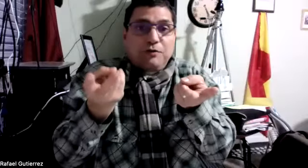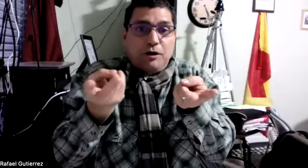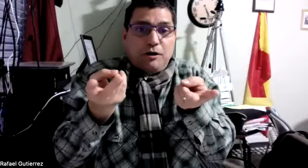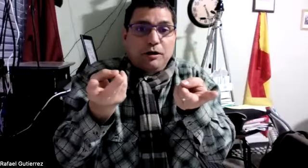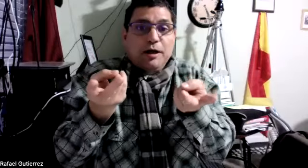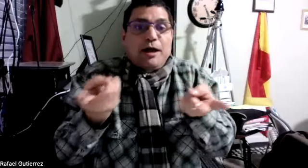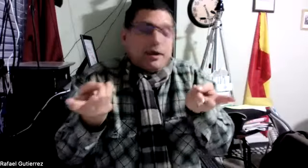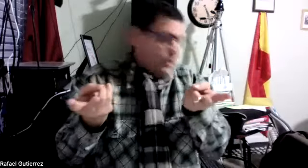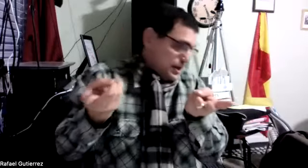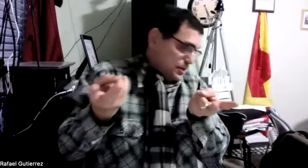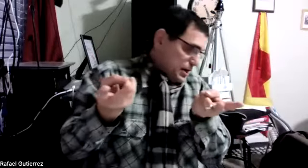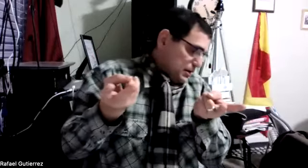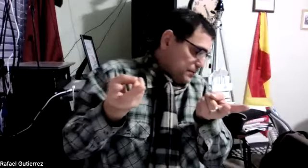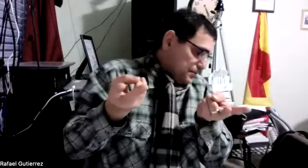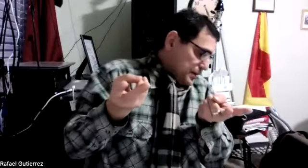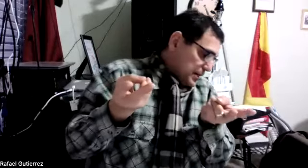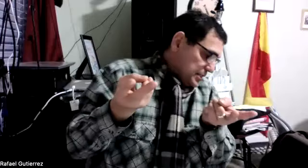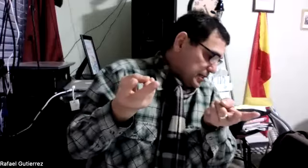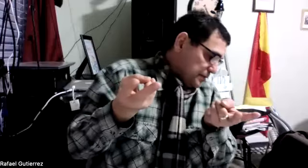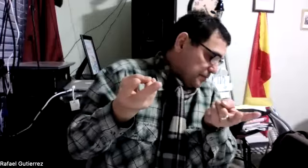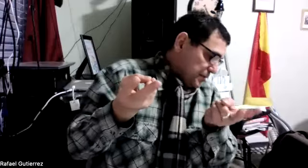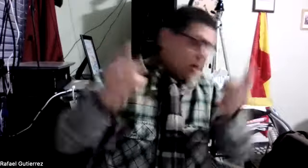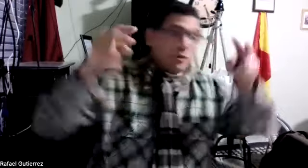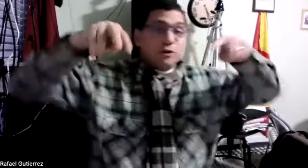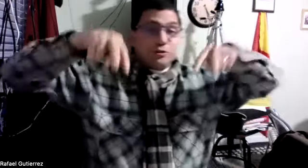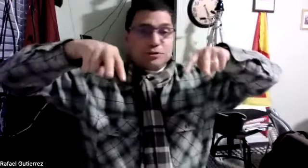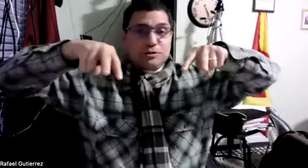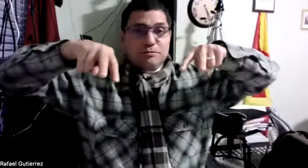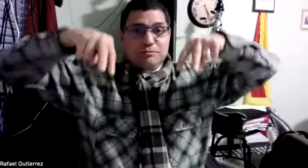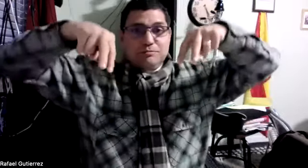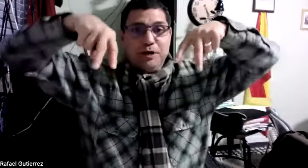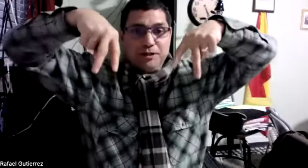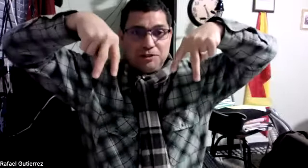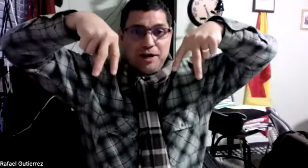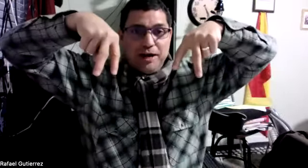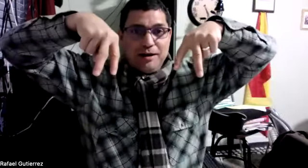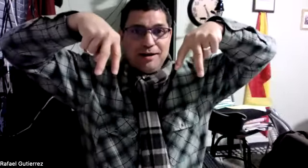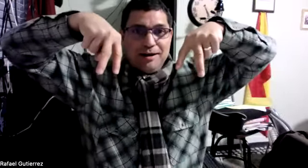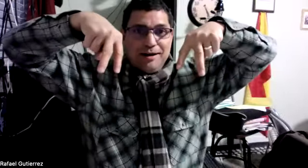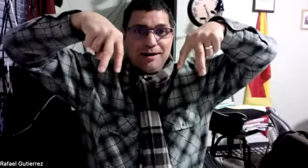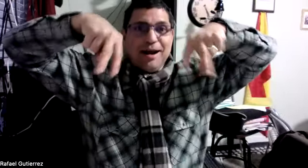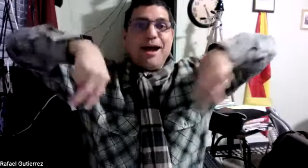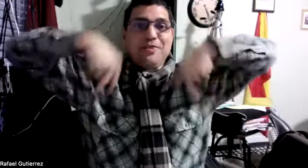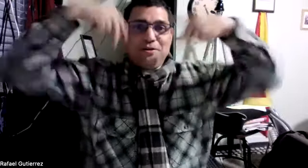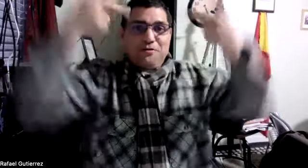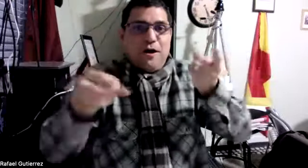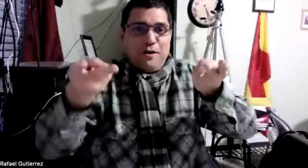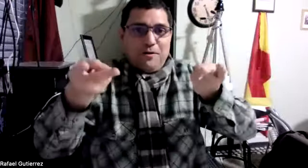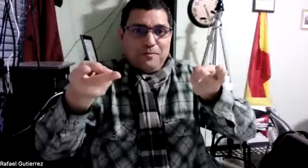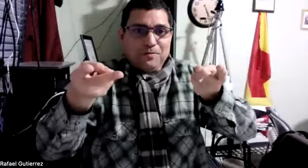fall, and then let's see. No, you're going to put it straight. Just turn it. And then you fall.